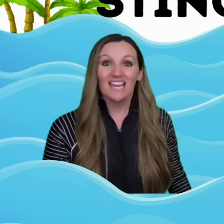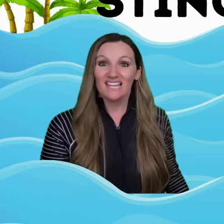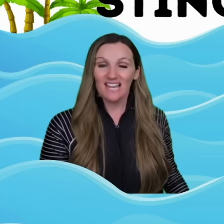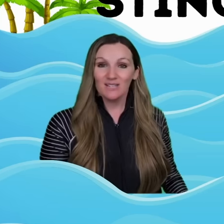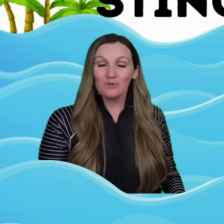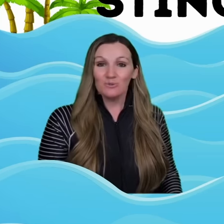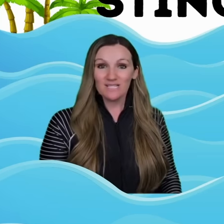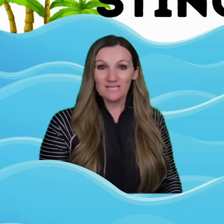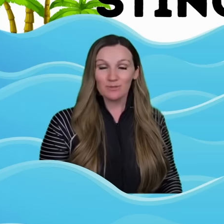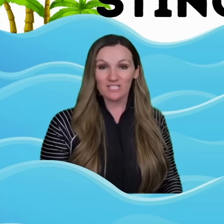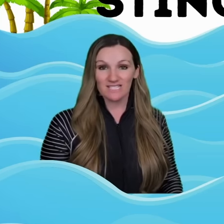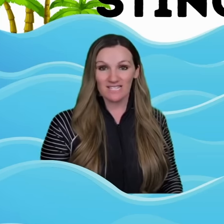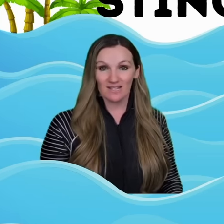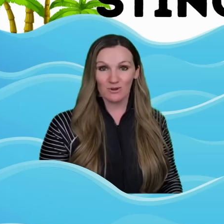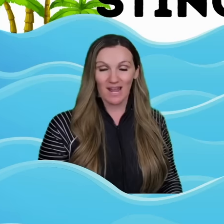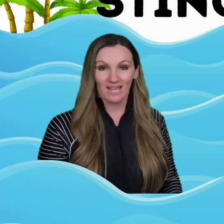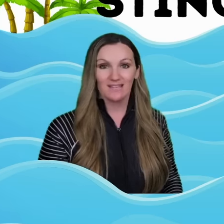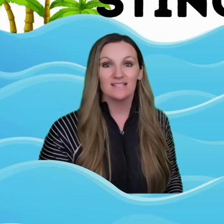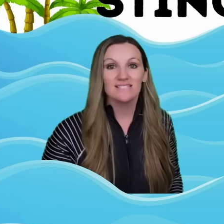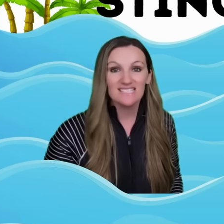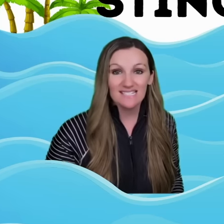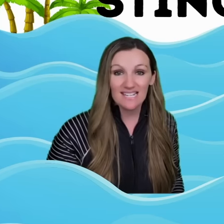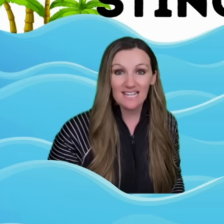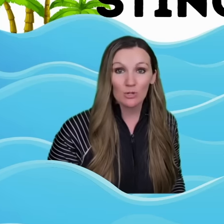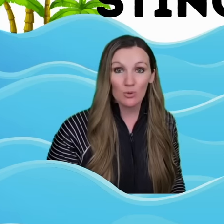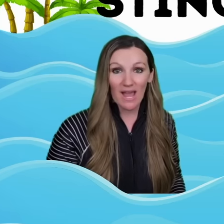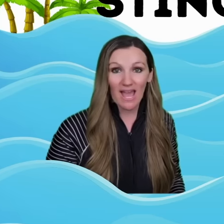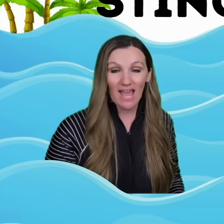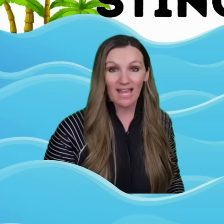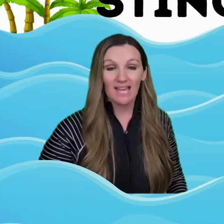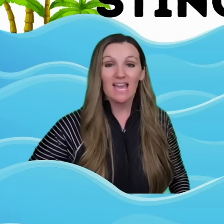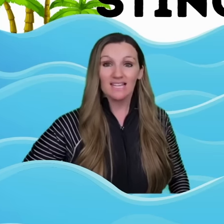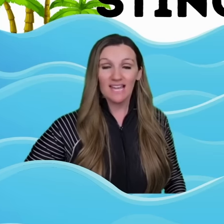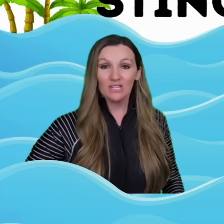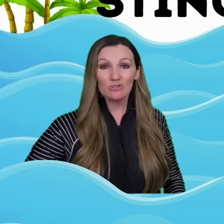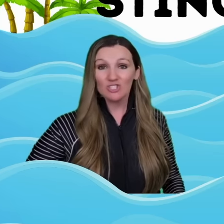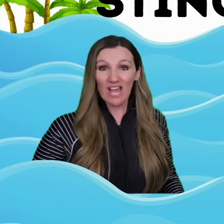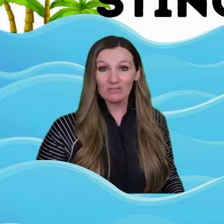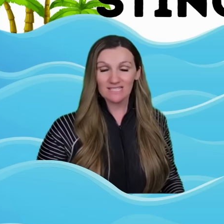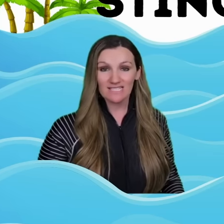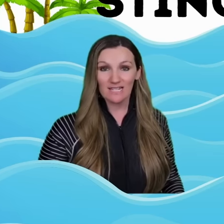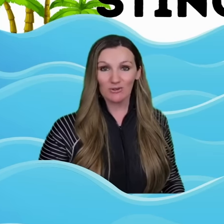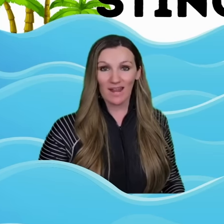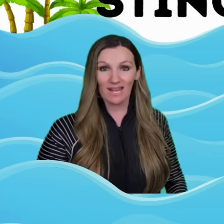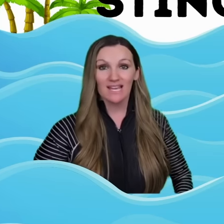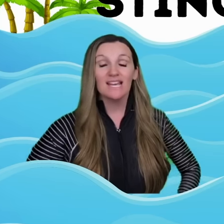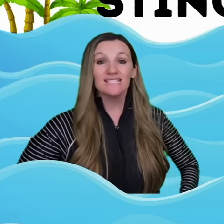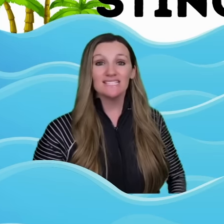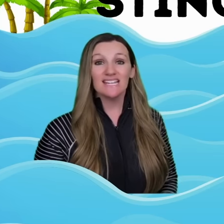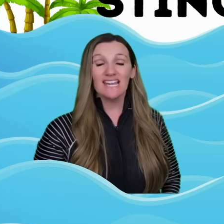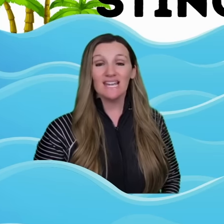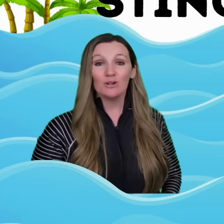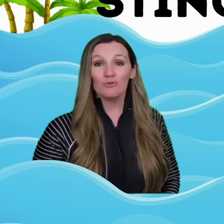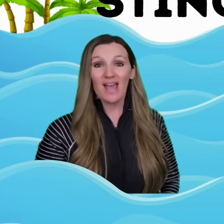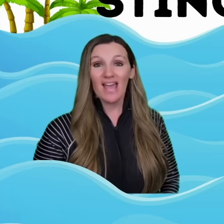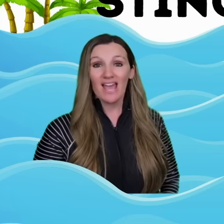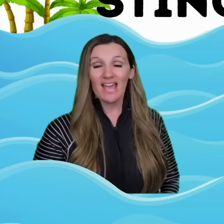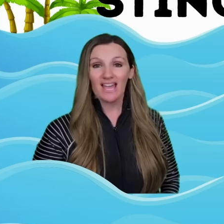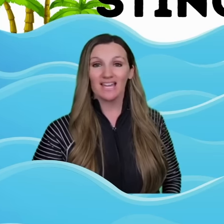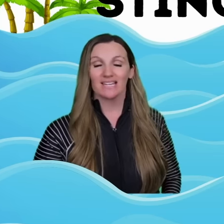you whisper stingray? Stingray. Can you shout stingray? Stingray. Can you